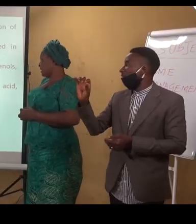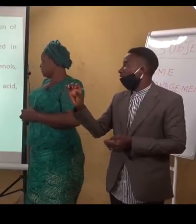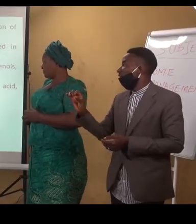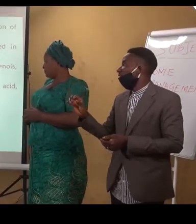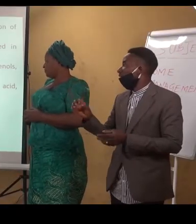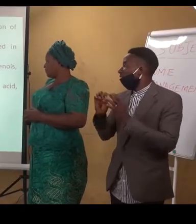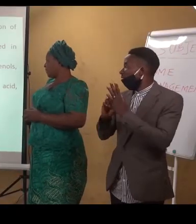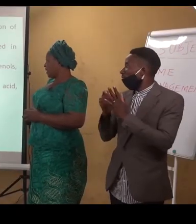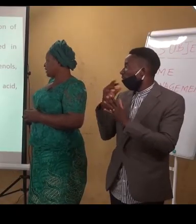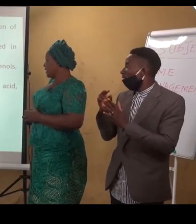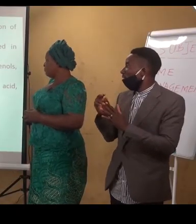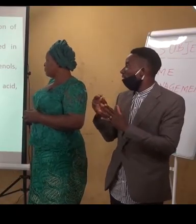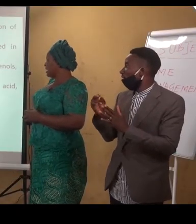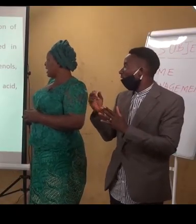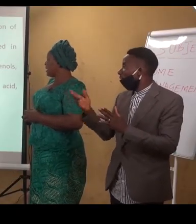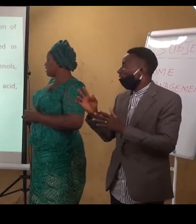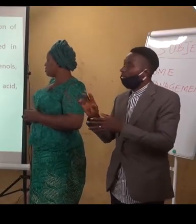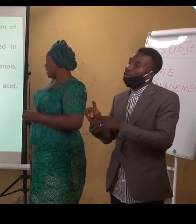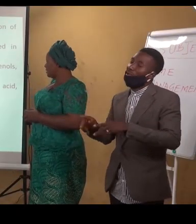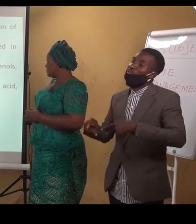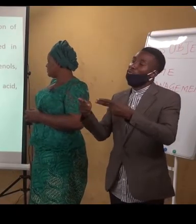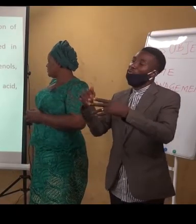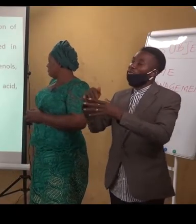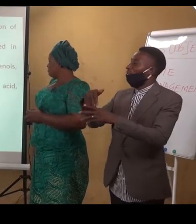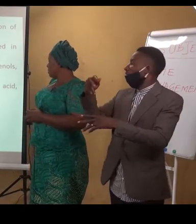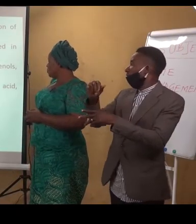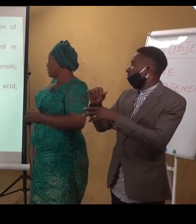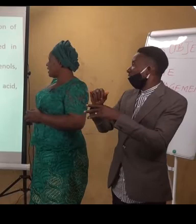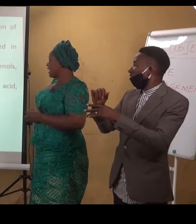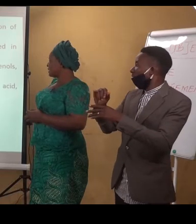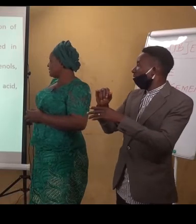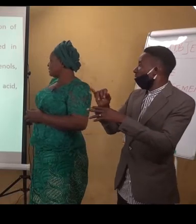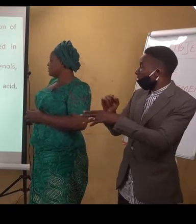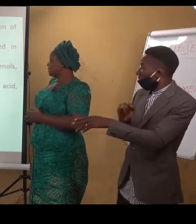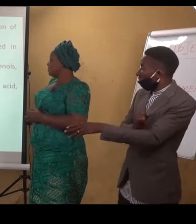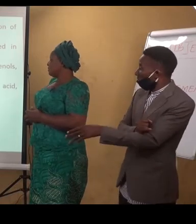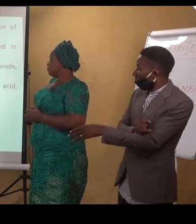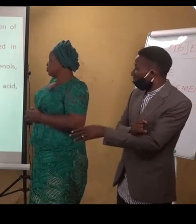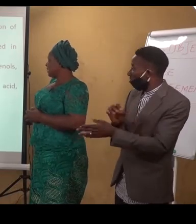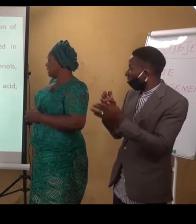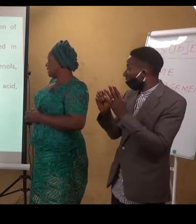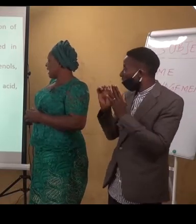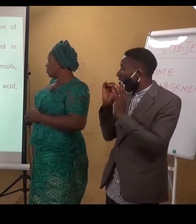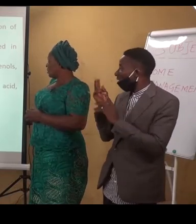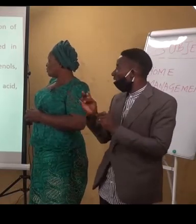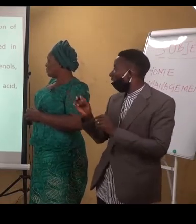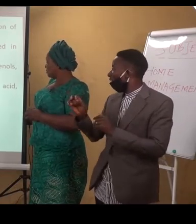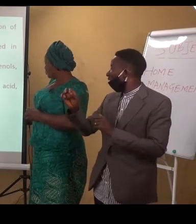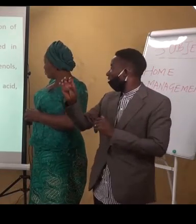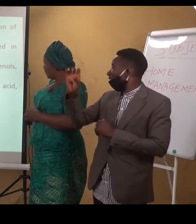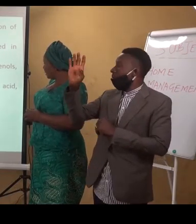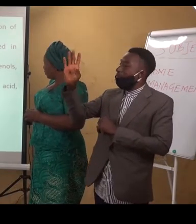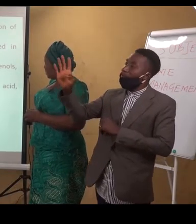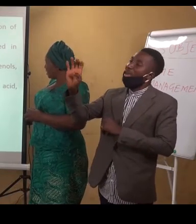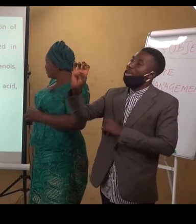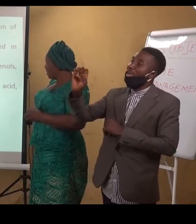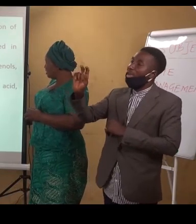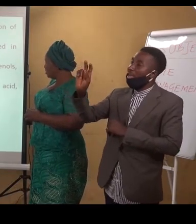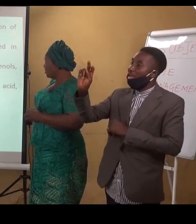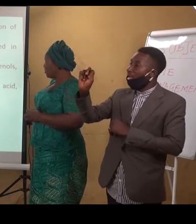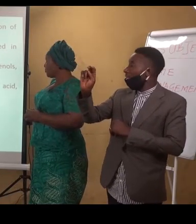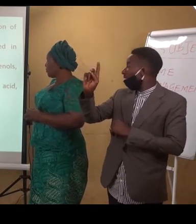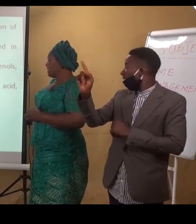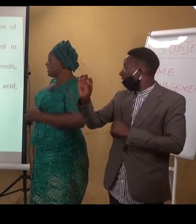to preserve them. Examples are nitrites, benzoic acid, butylated hydroxyl, toluene, which